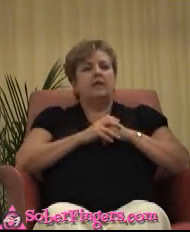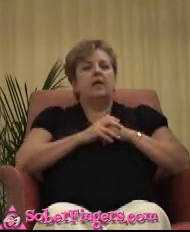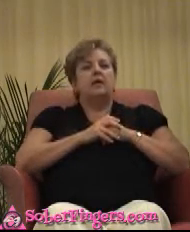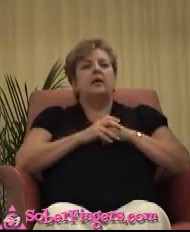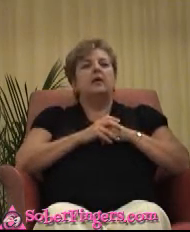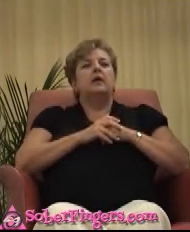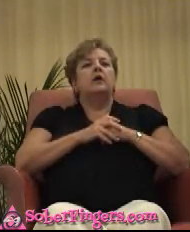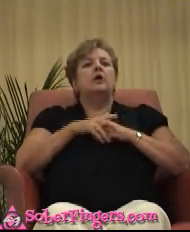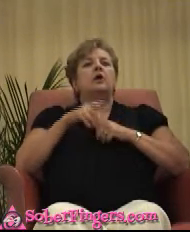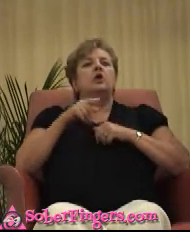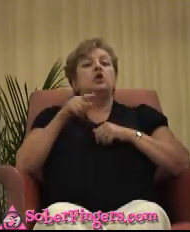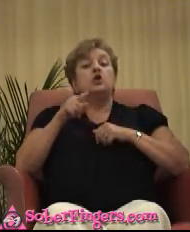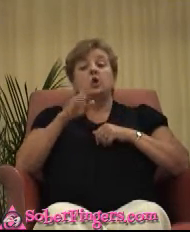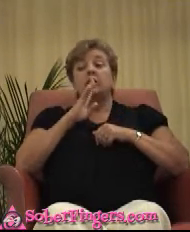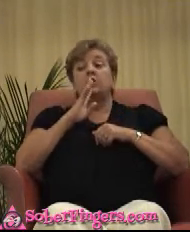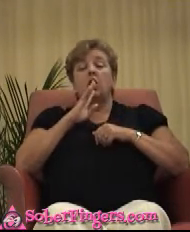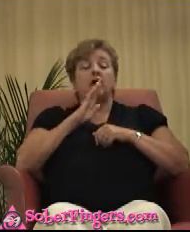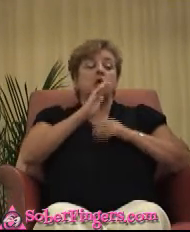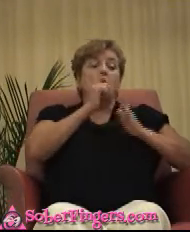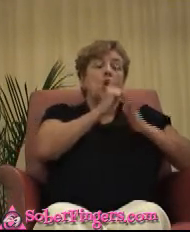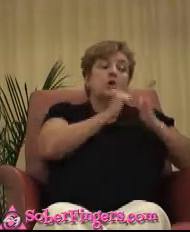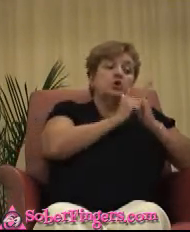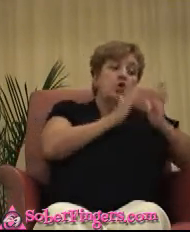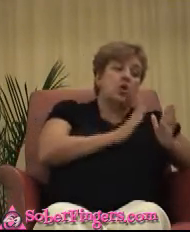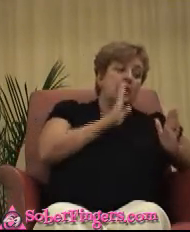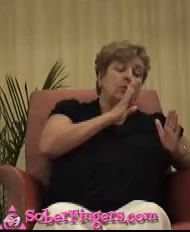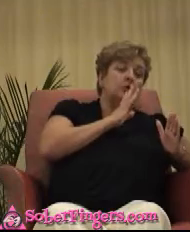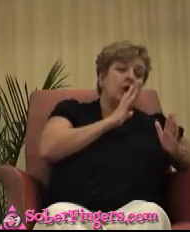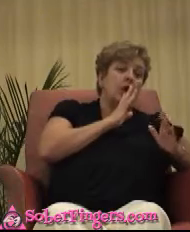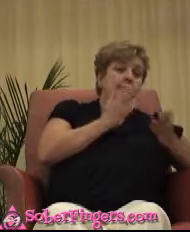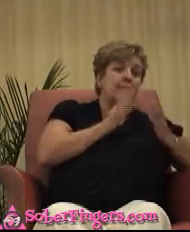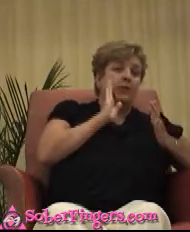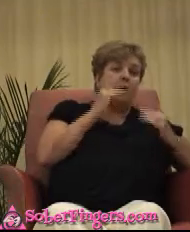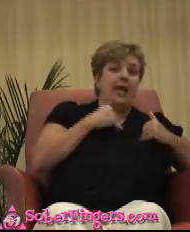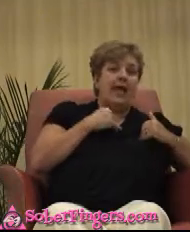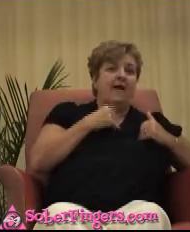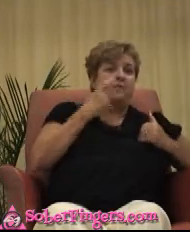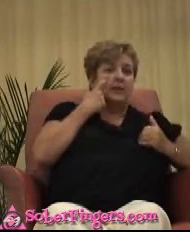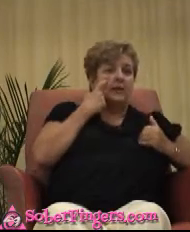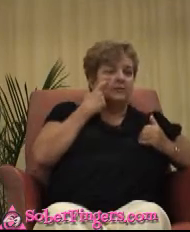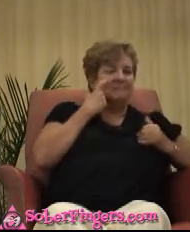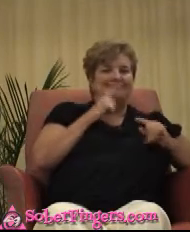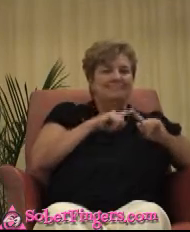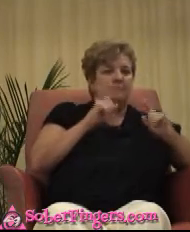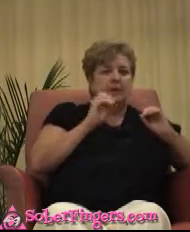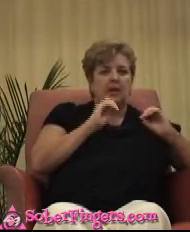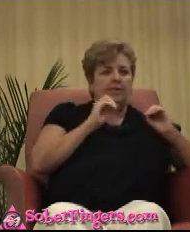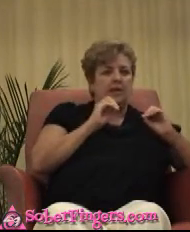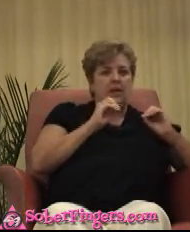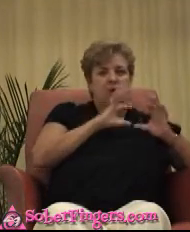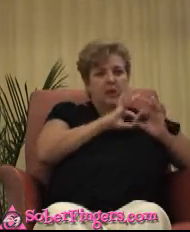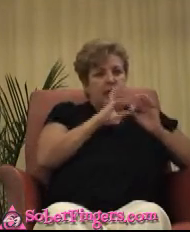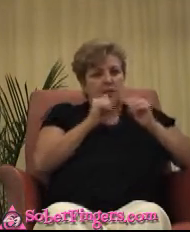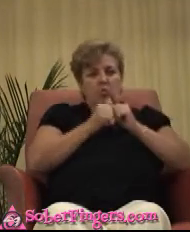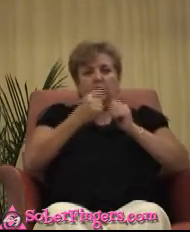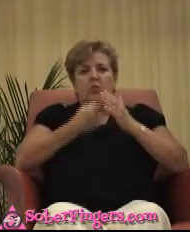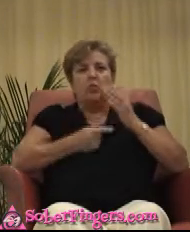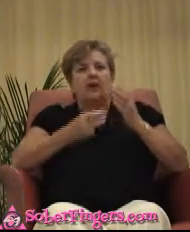attorney's going to talk, maybe you'll have witnesses, but he said, none of that bears anything on the sentencing. He said, we've settled on the sentence, we've